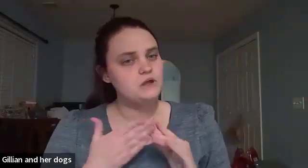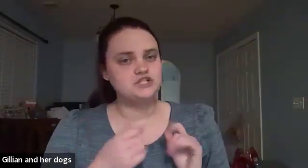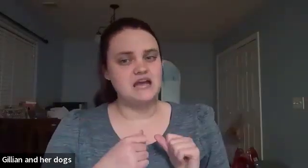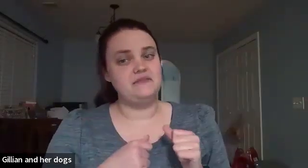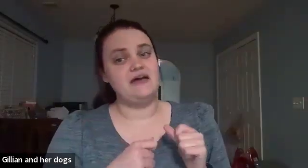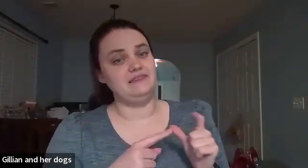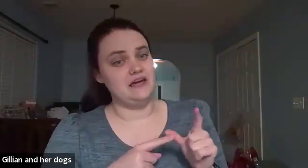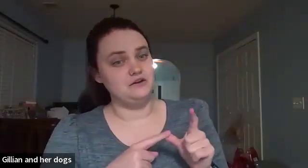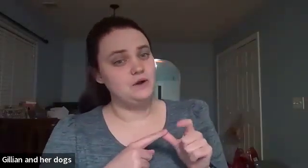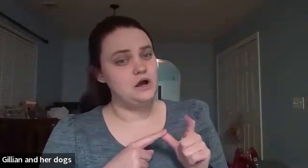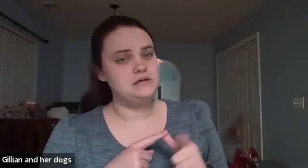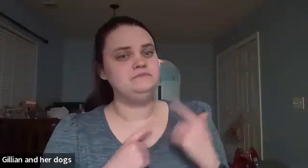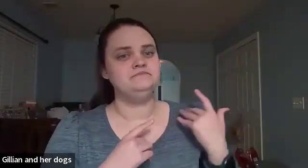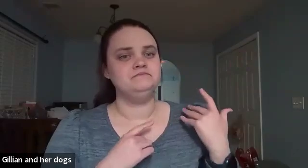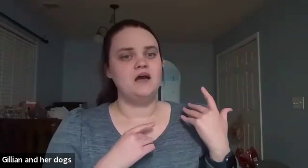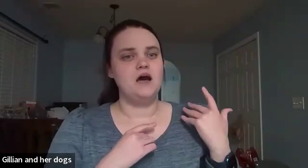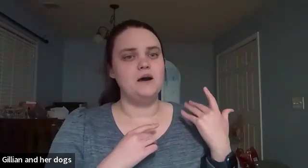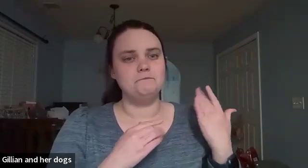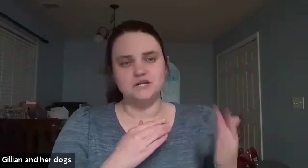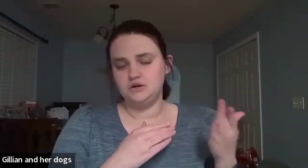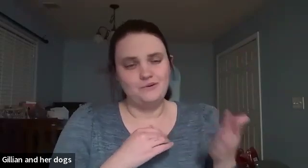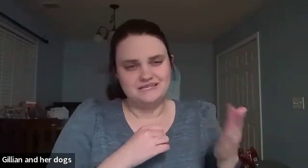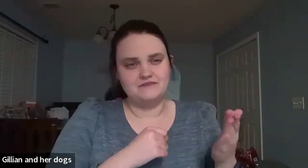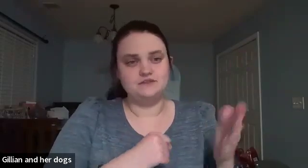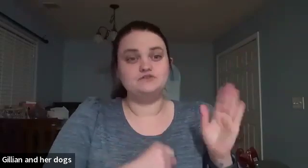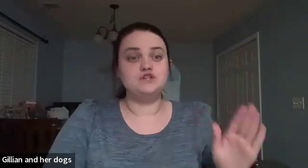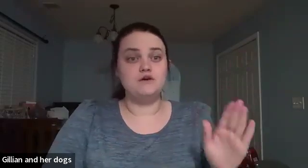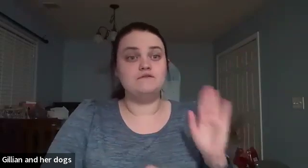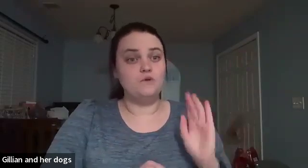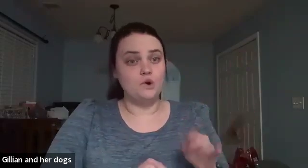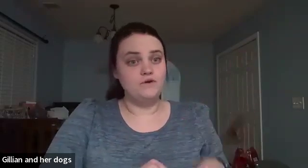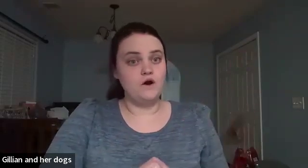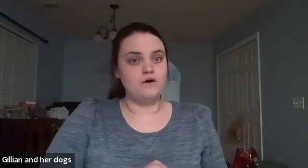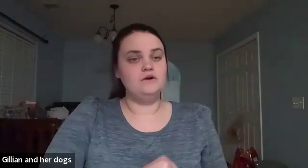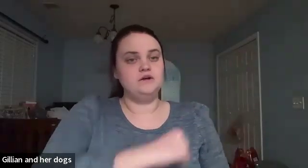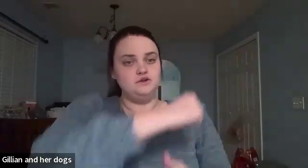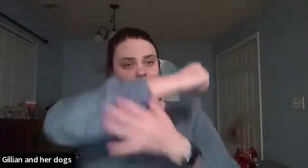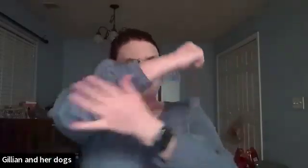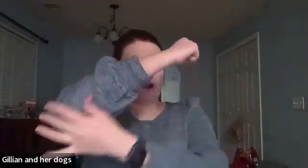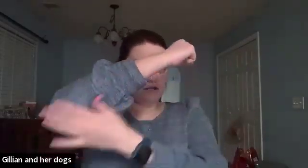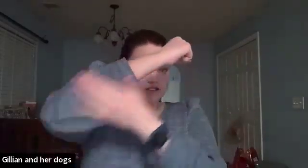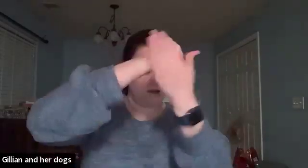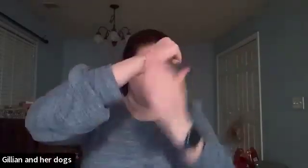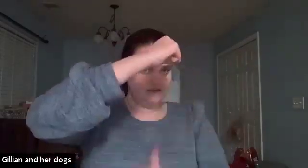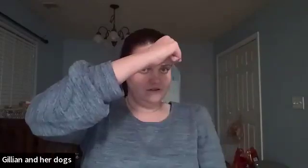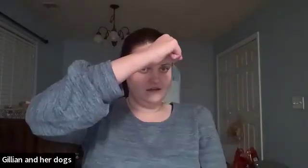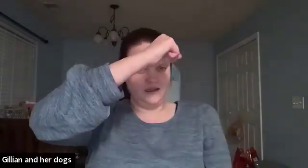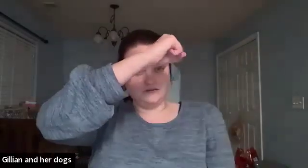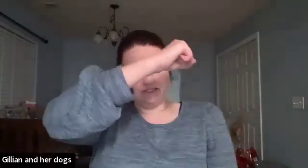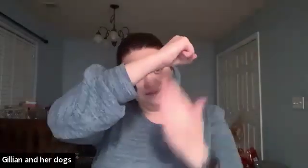will just add that letter for autumn, but you don't always have to. So for fall, you have your non-dominant in a kind of